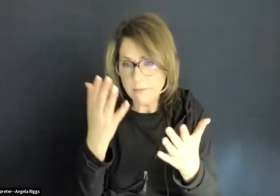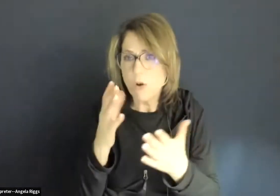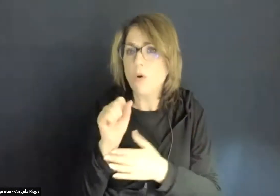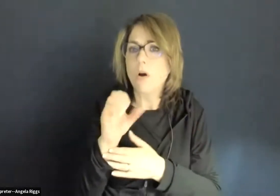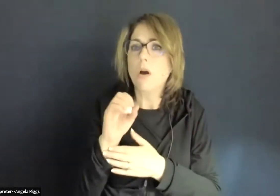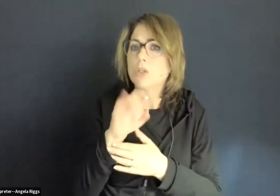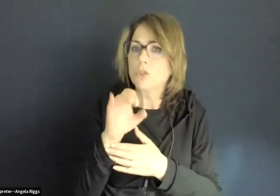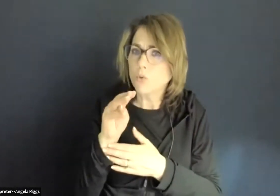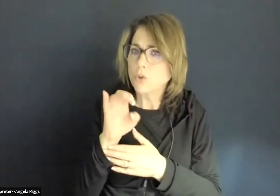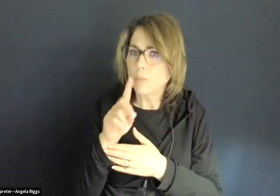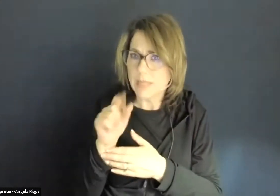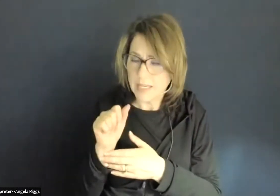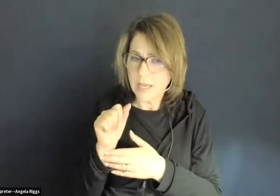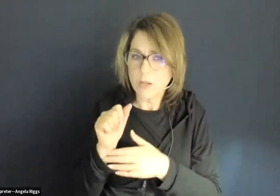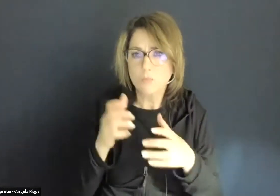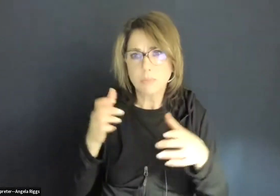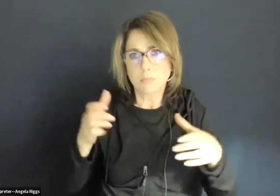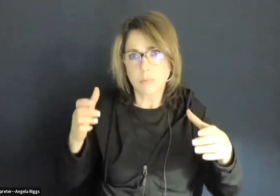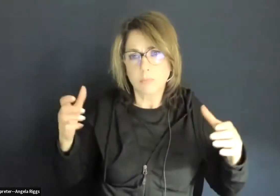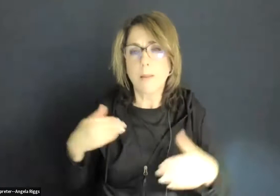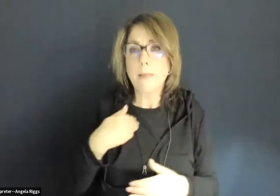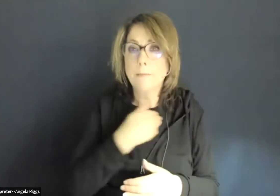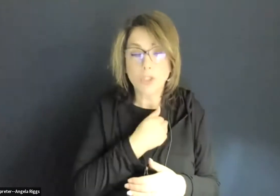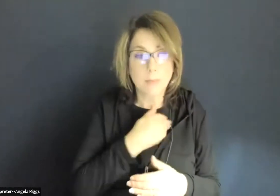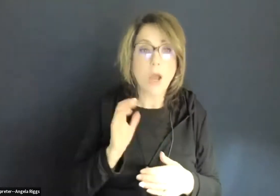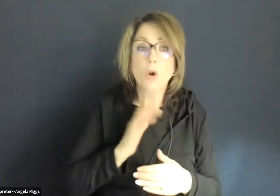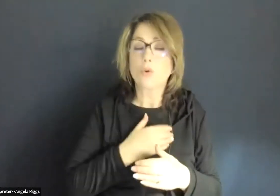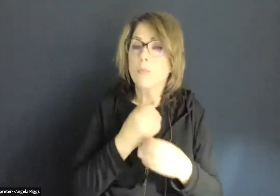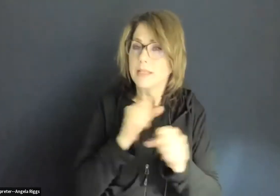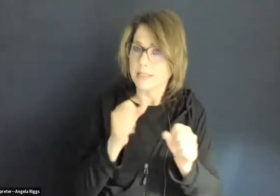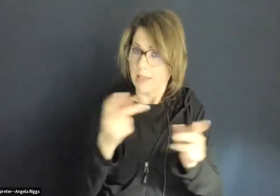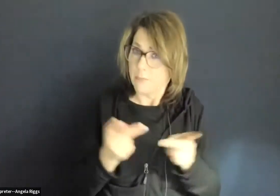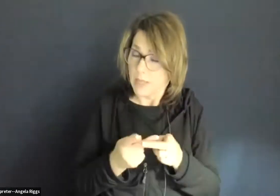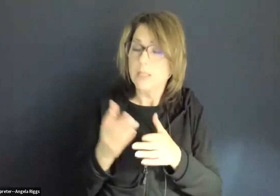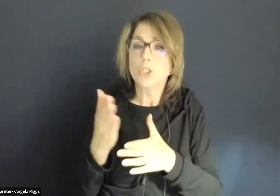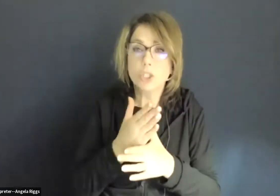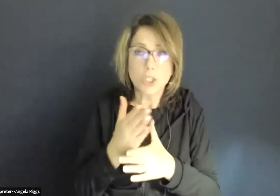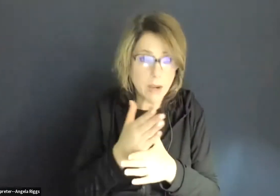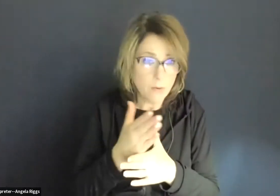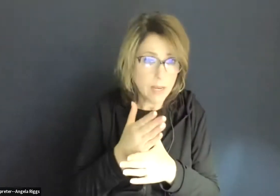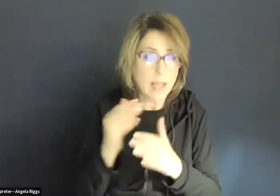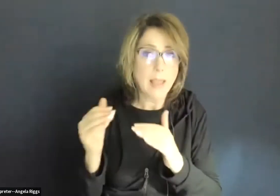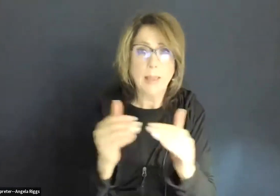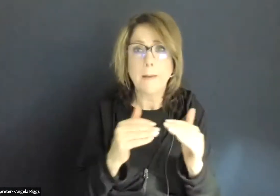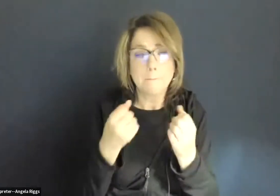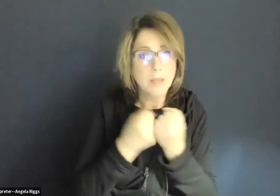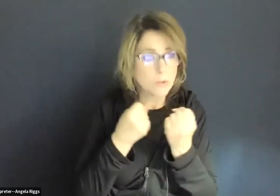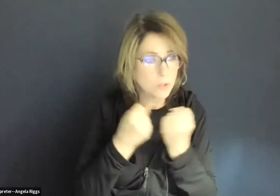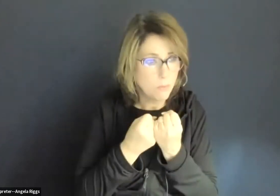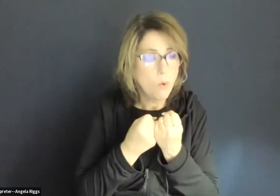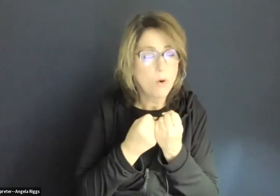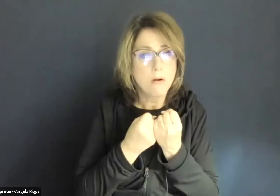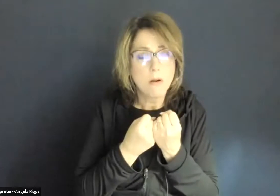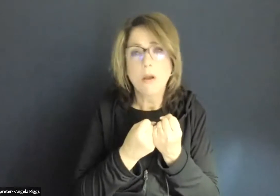to grow membership. Our group offers a safe space for sharing and peer support across the